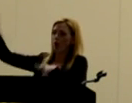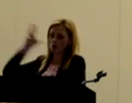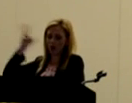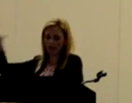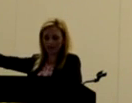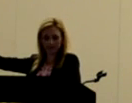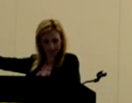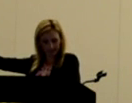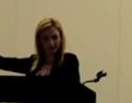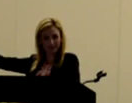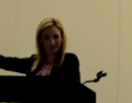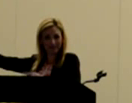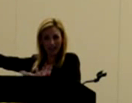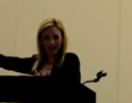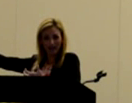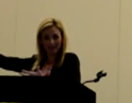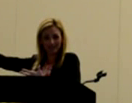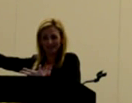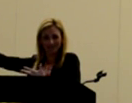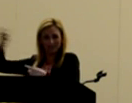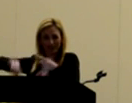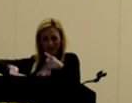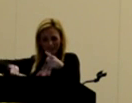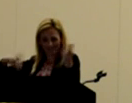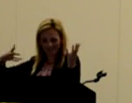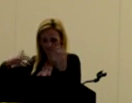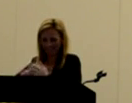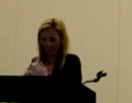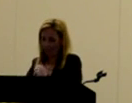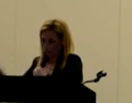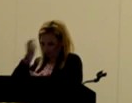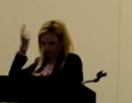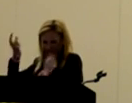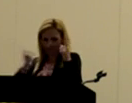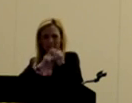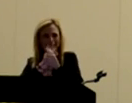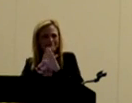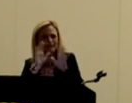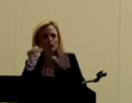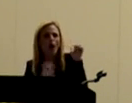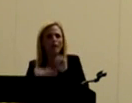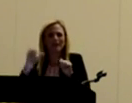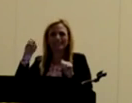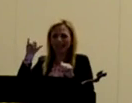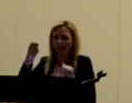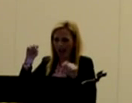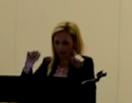phone and call my grandmother. I wanted to, but I couldn't. Everyone else understood the dramas and